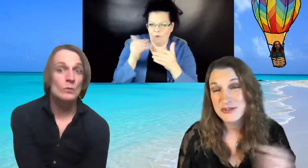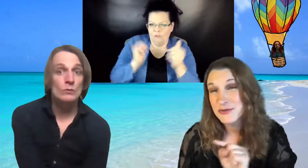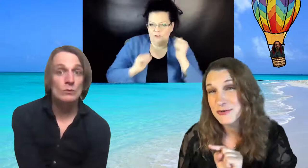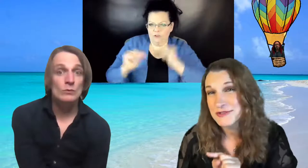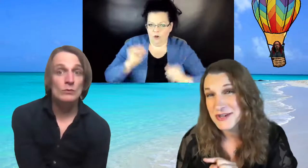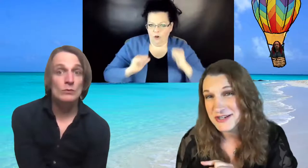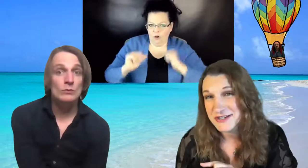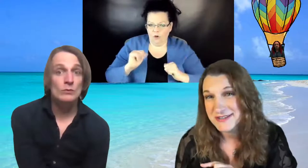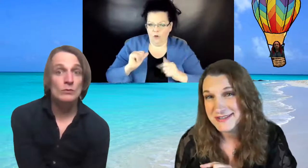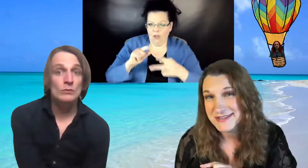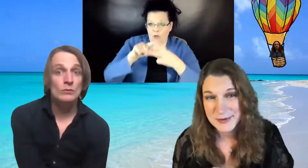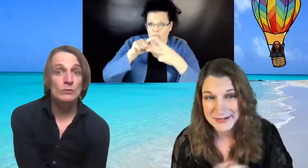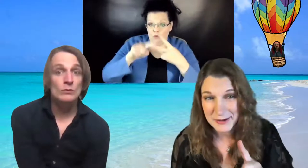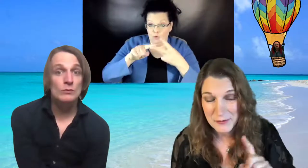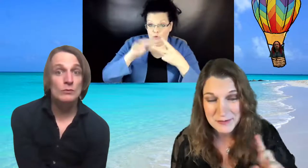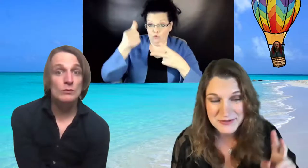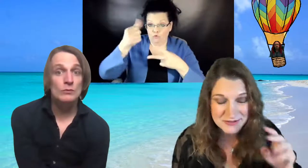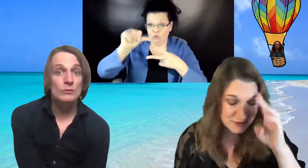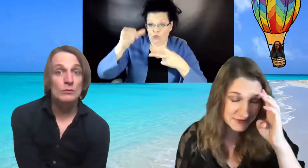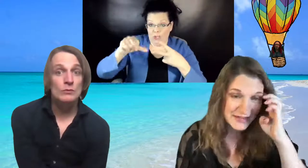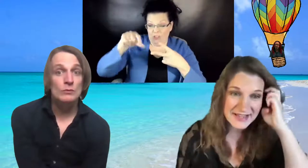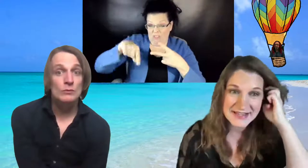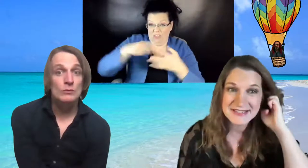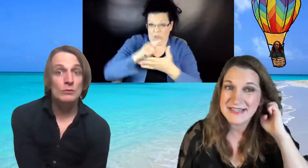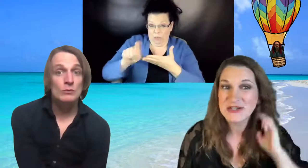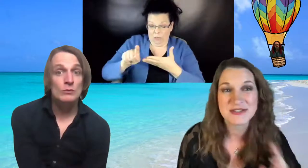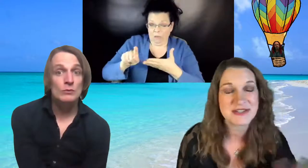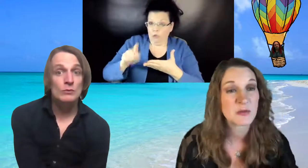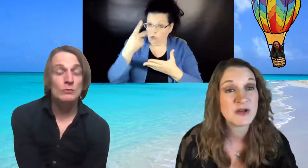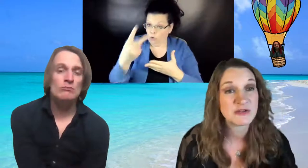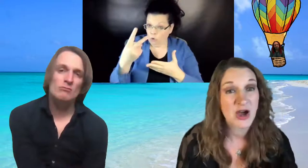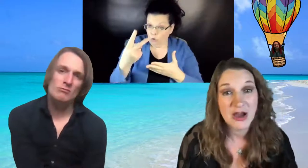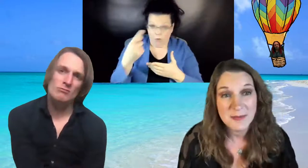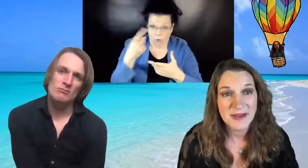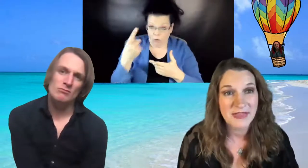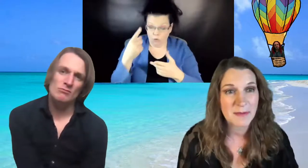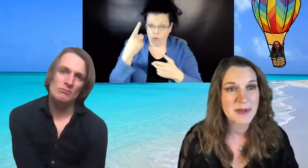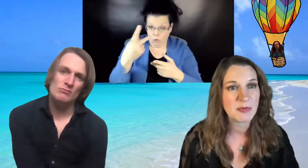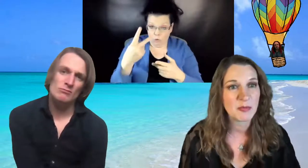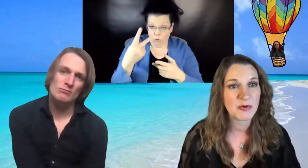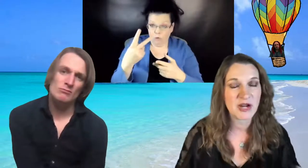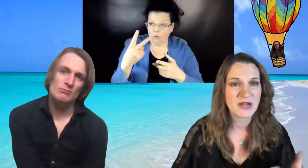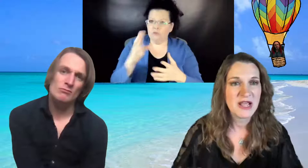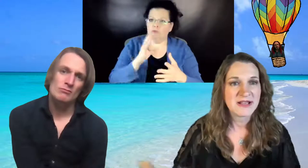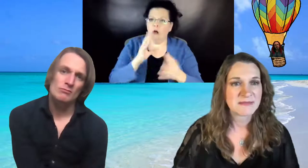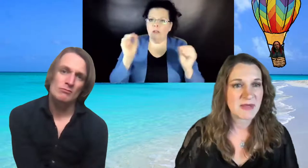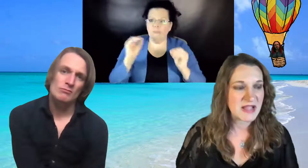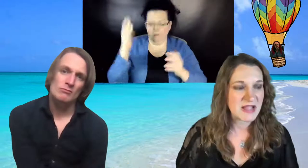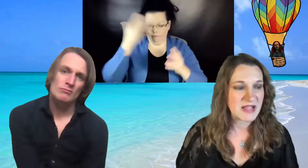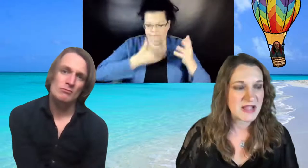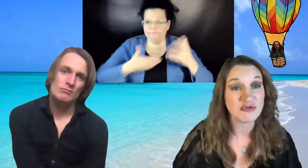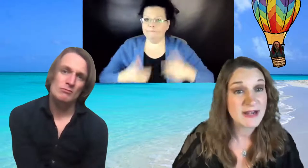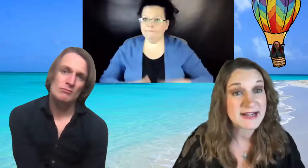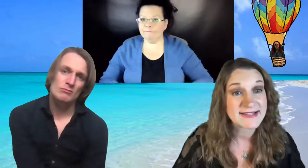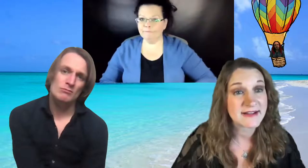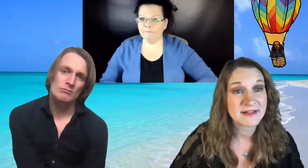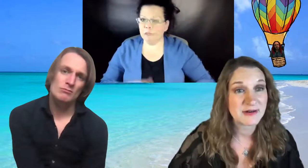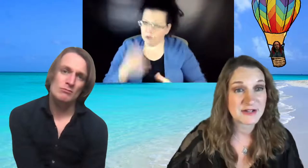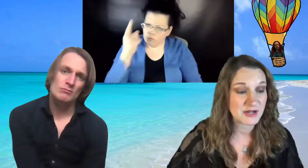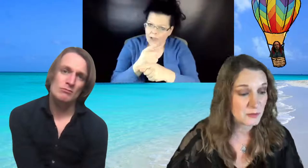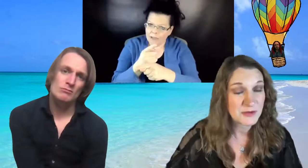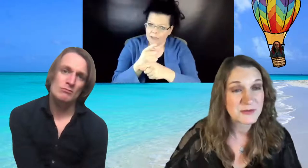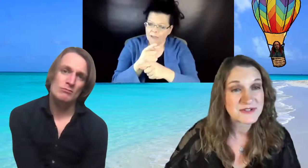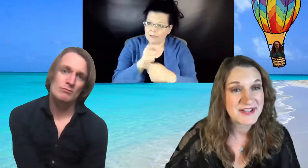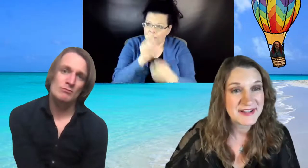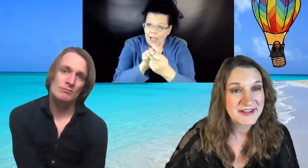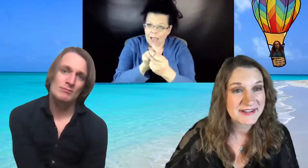had two rejections this week, not one, but two. And it's interesting. We don't talk about that. People put on, but you're right. Exactly right,